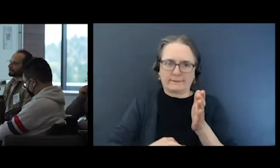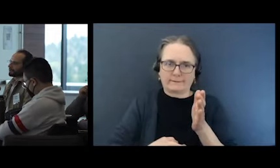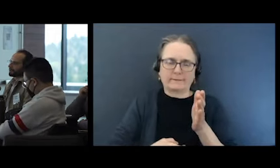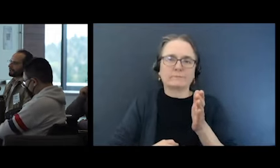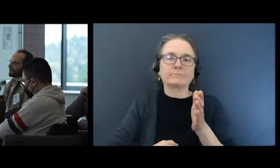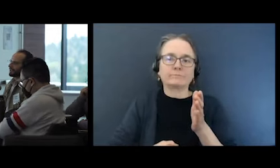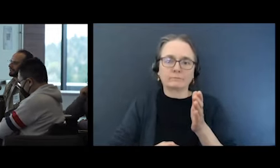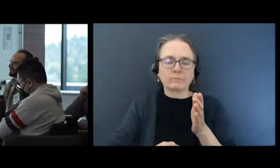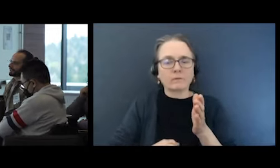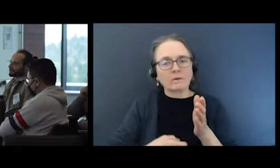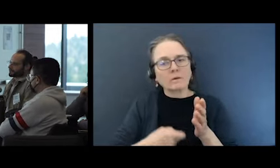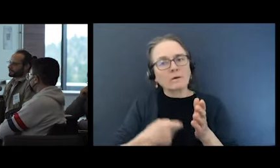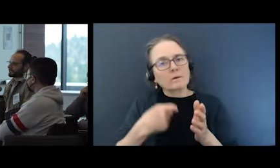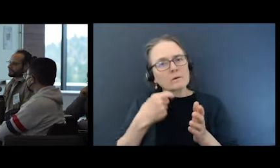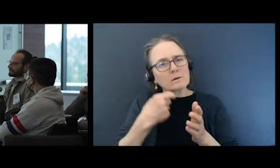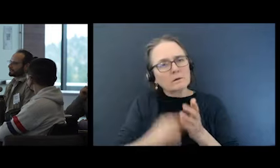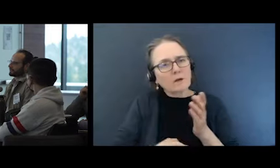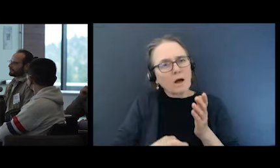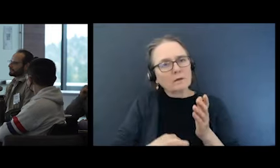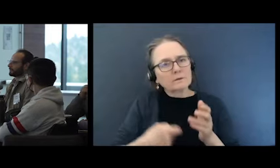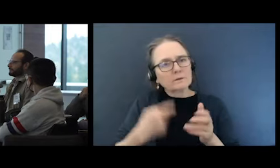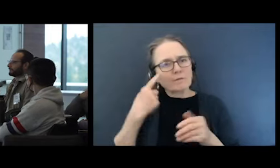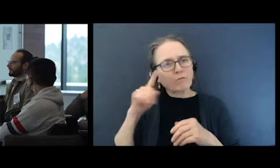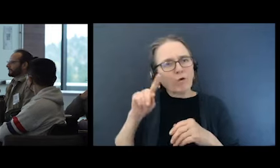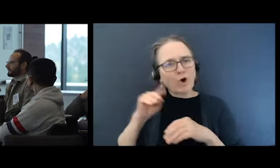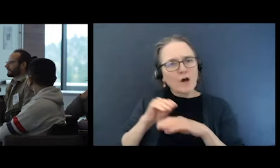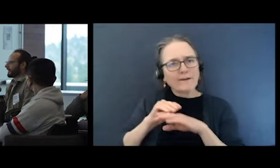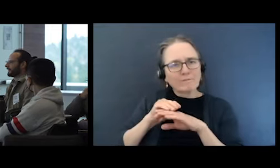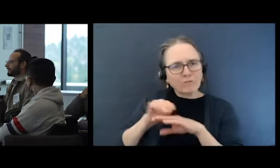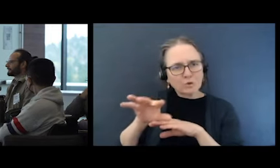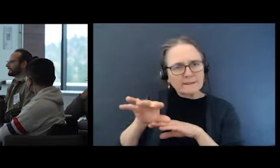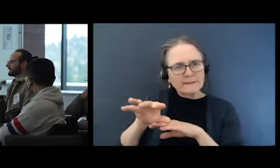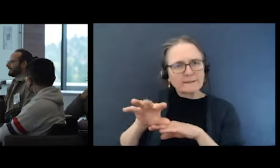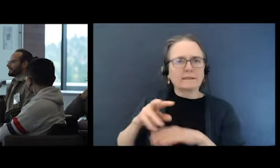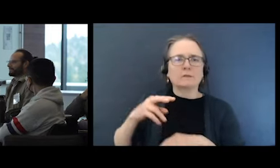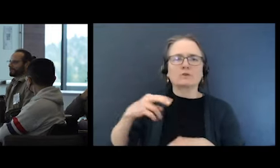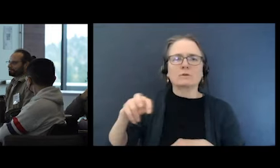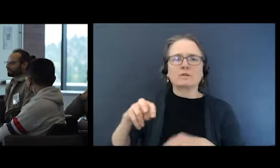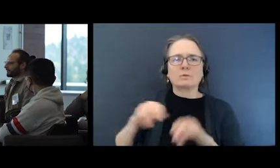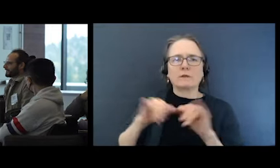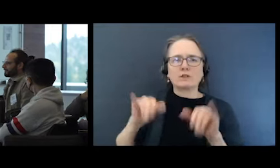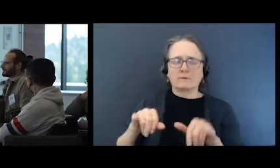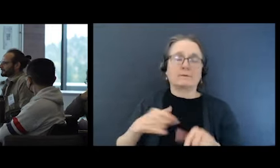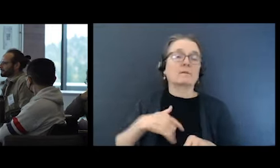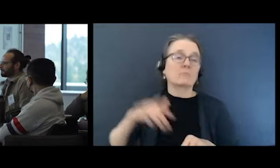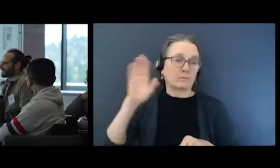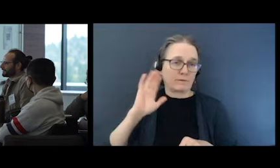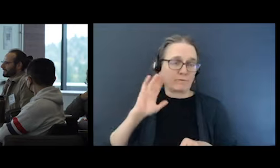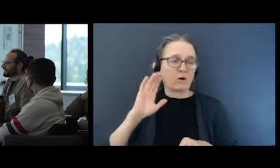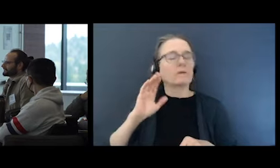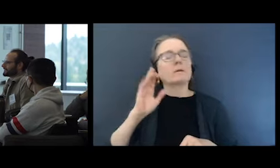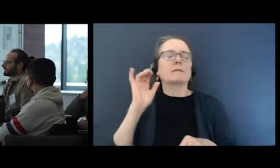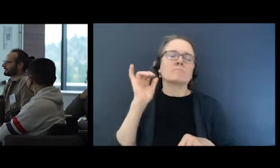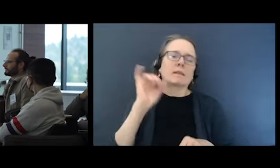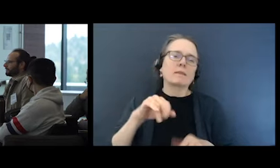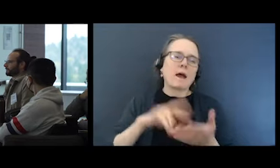influencing the transportation system. So when I worked in advocacy, a point that was made a lot